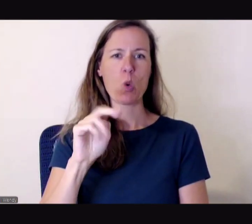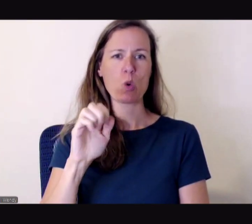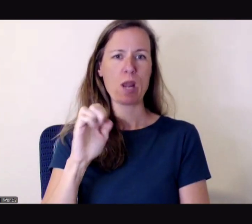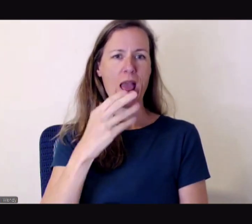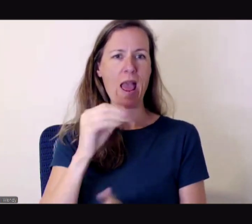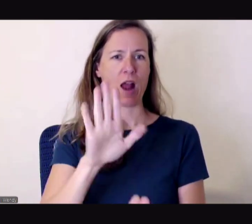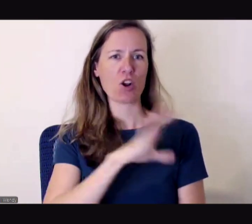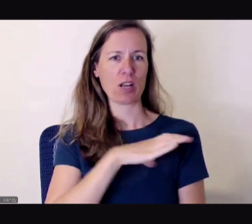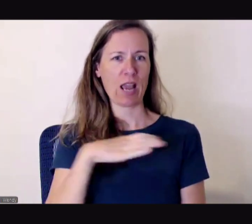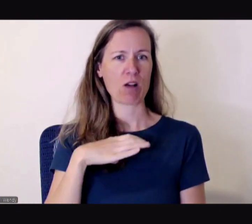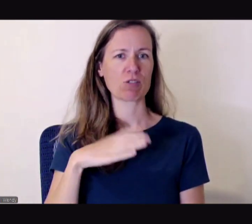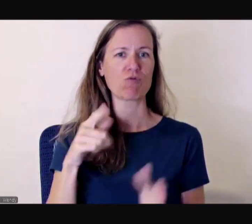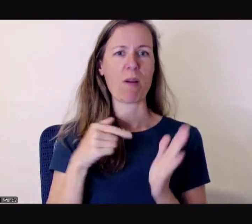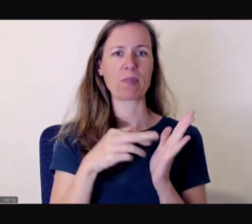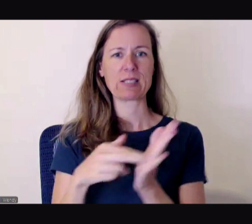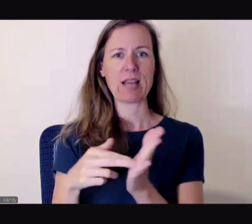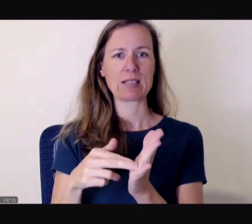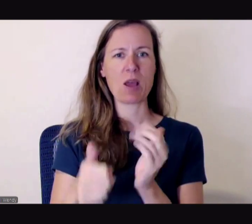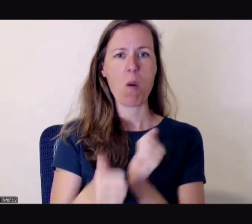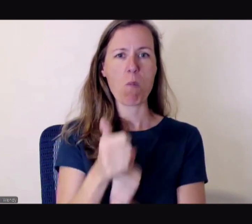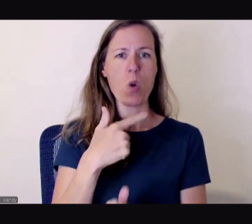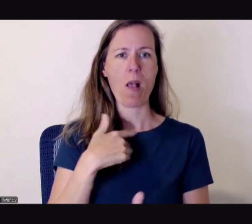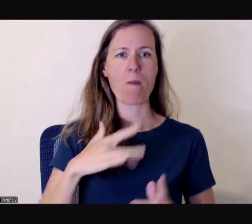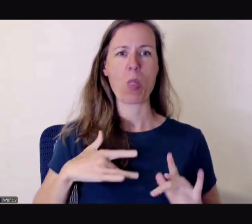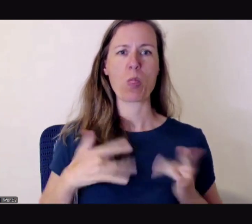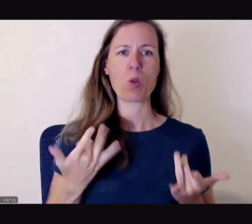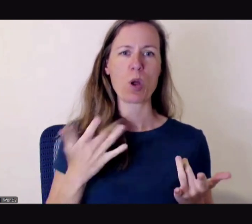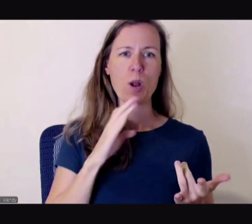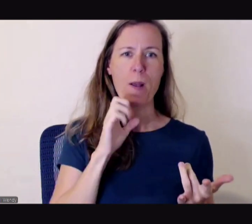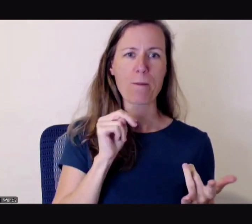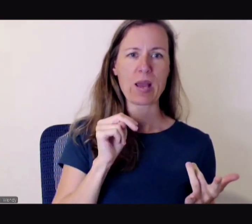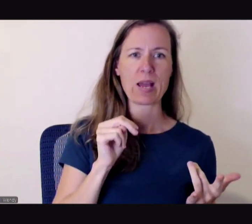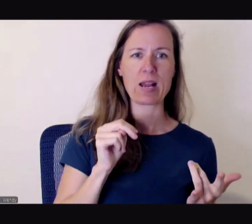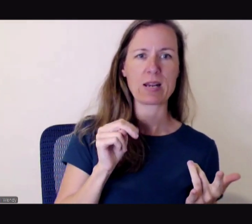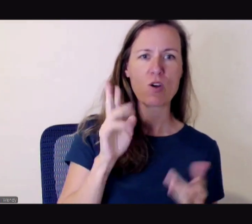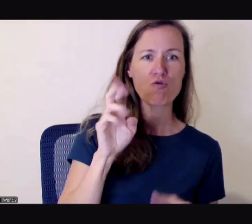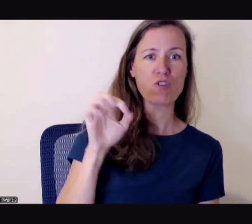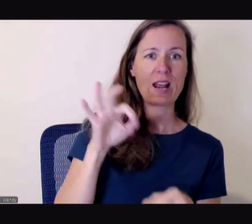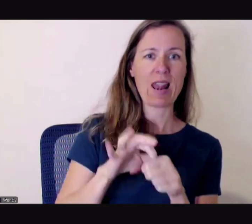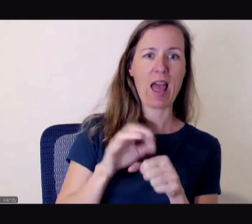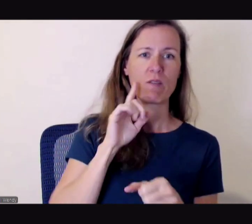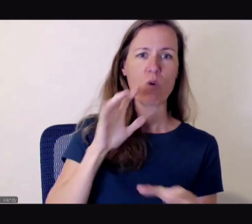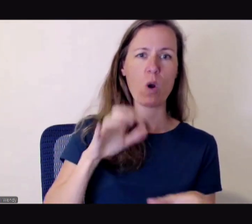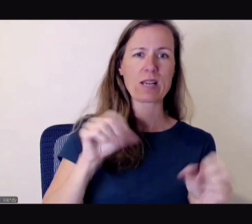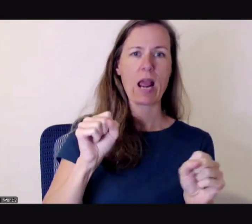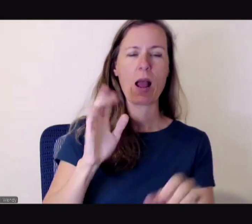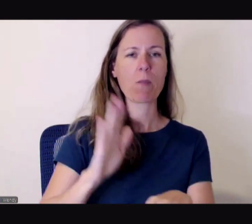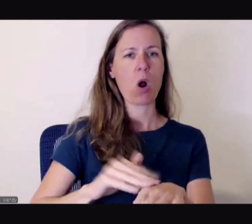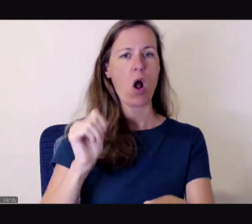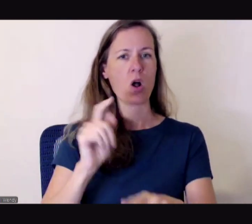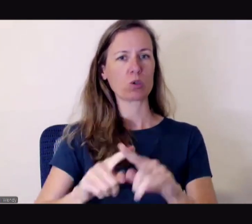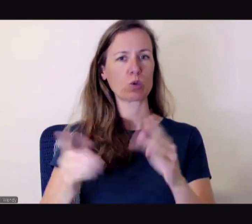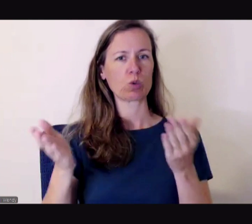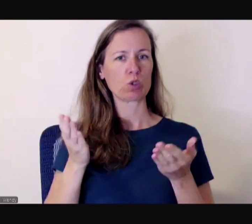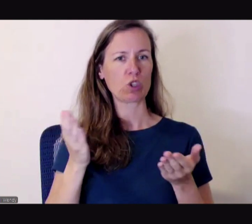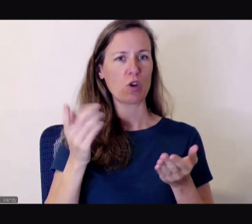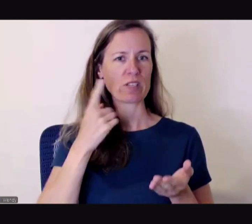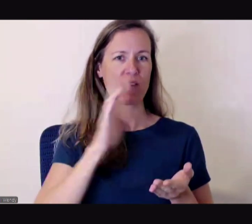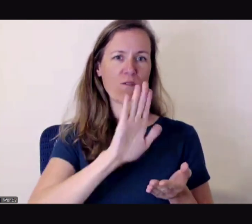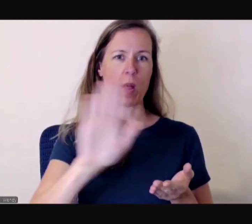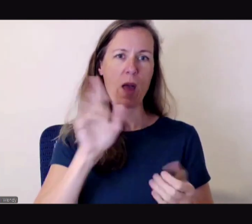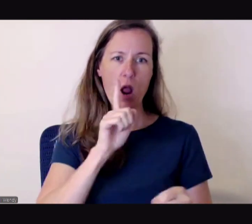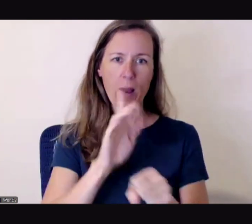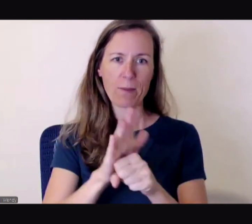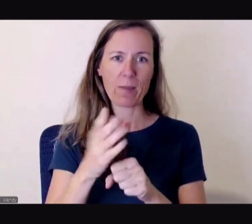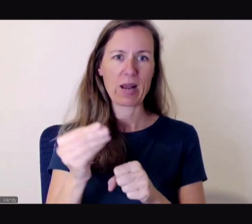of Cheverly. Specifically, I am grateful for the strides the outgoing slate made in water/drainage management in